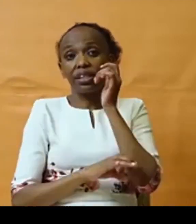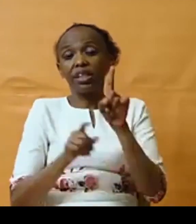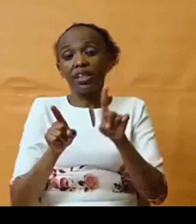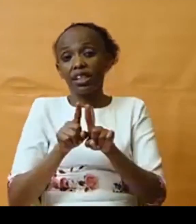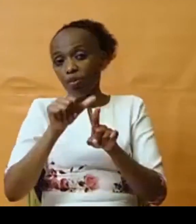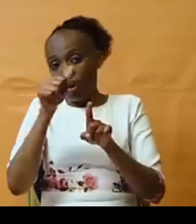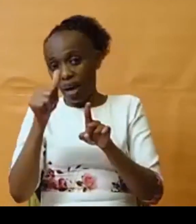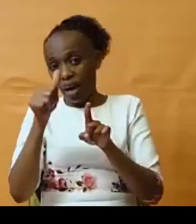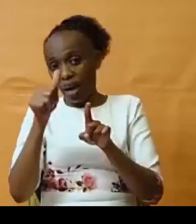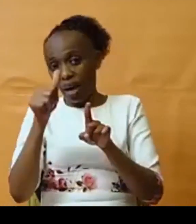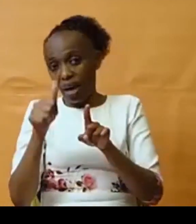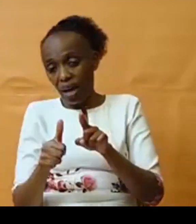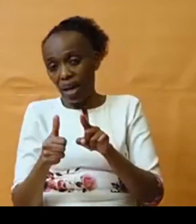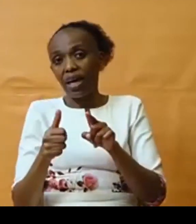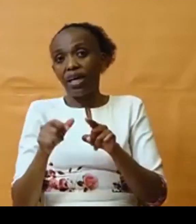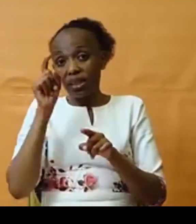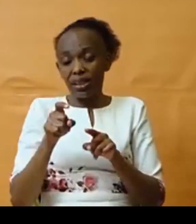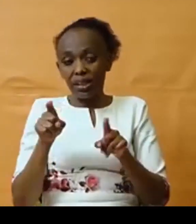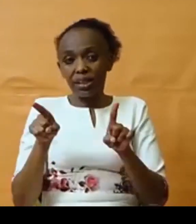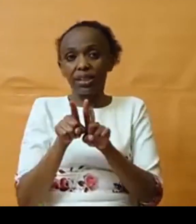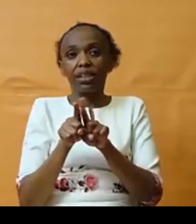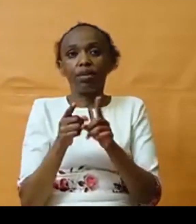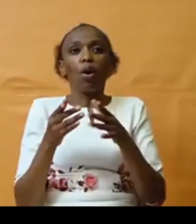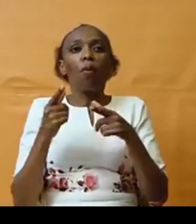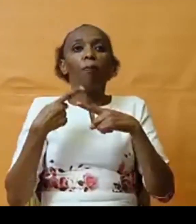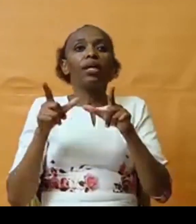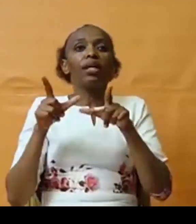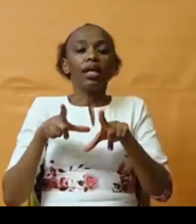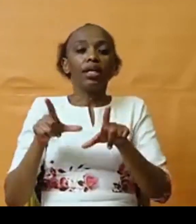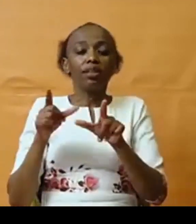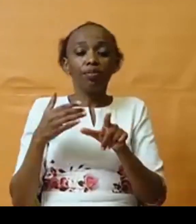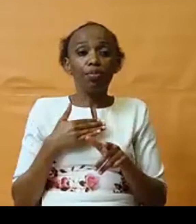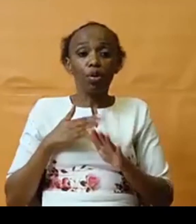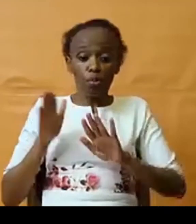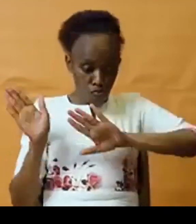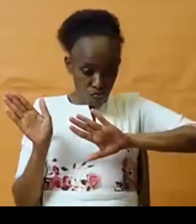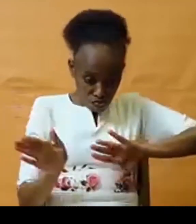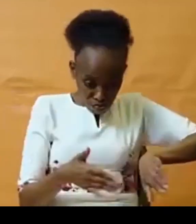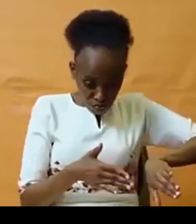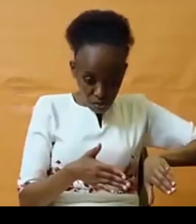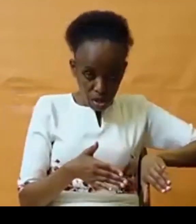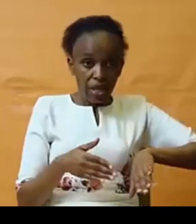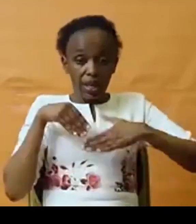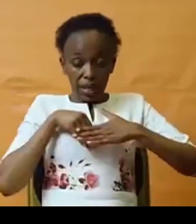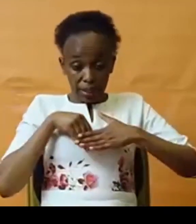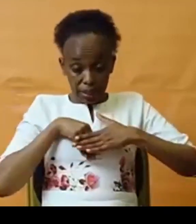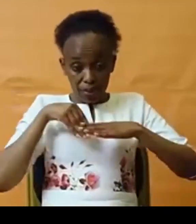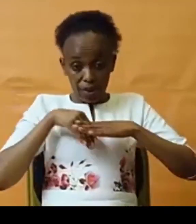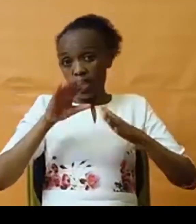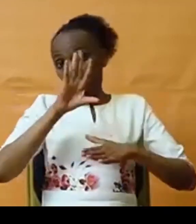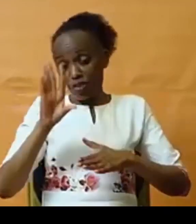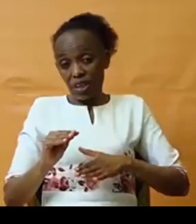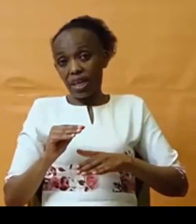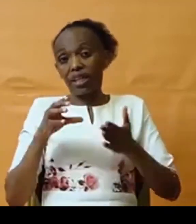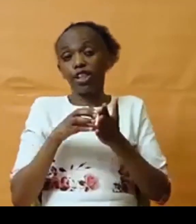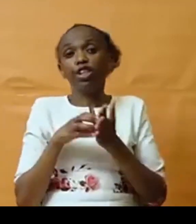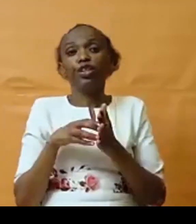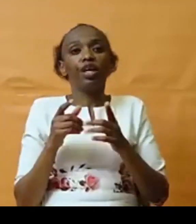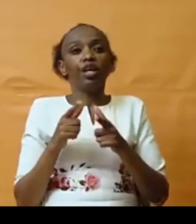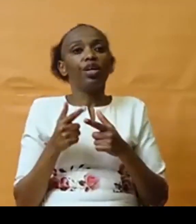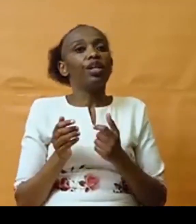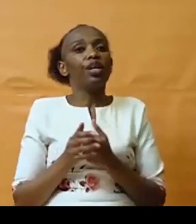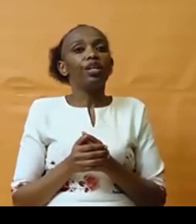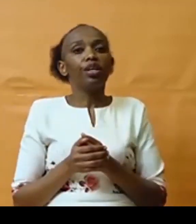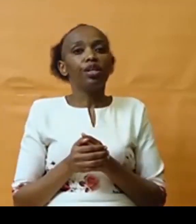such as reserve and liquid asset ratios. But let me move away from these internal within Africa issues and